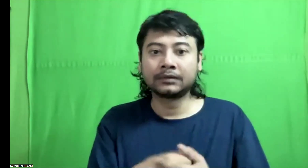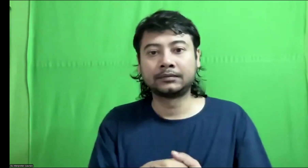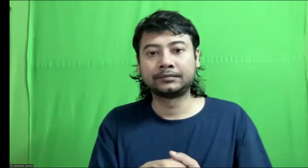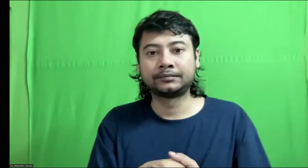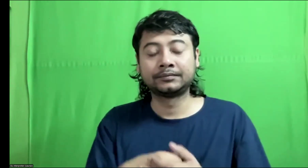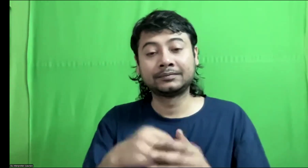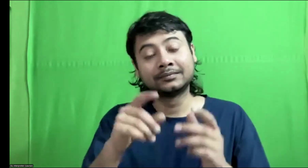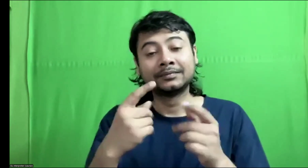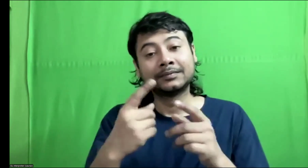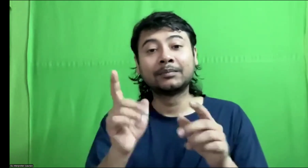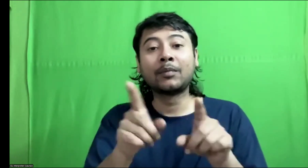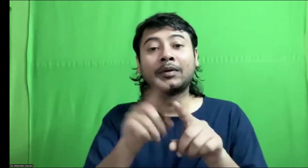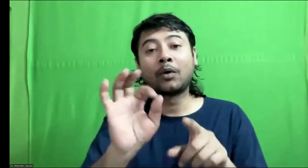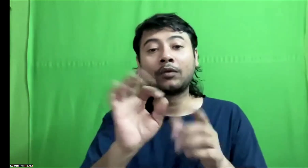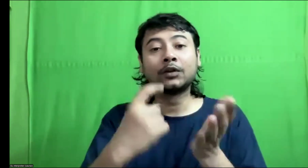of whoever is doing it.